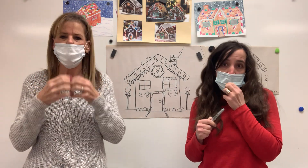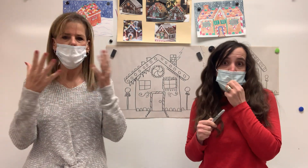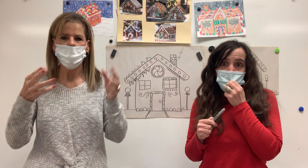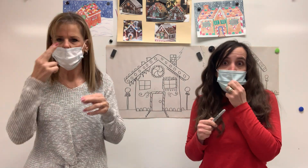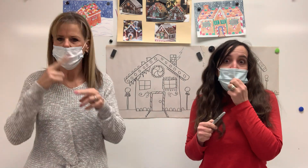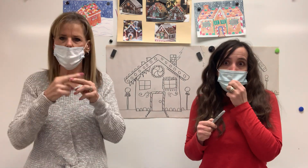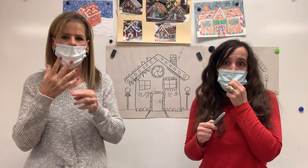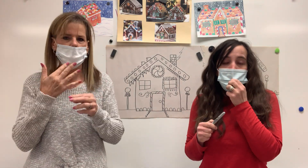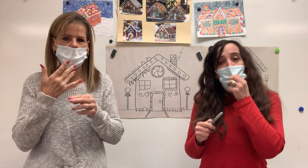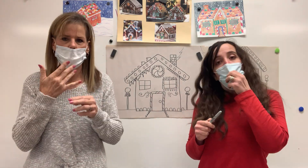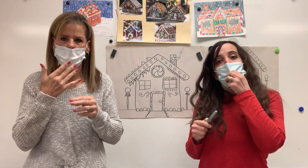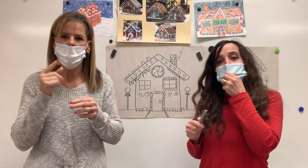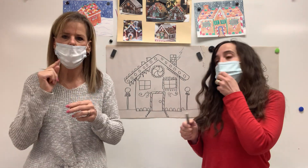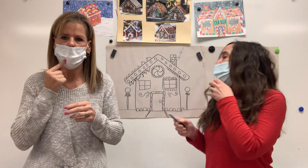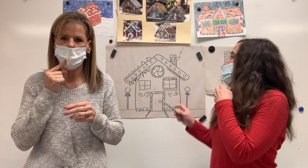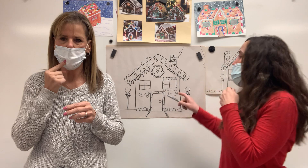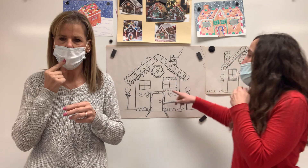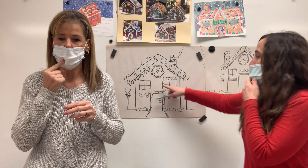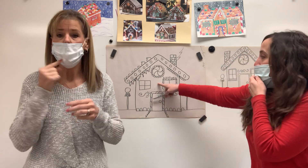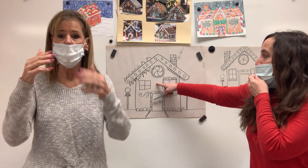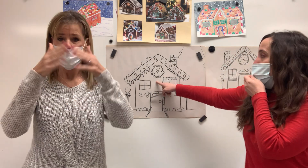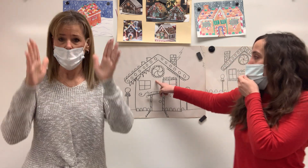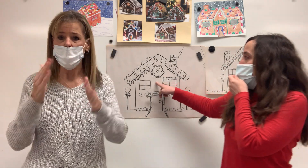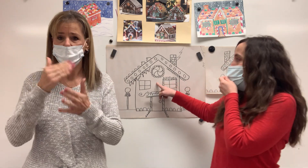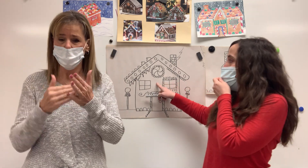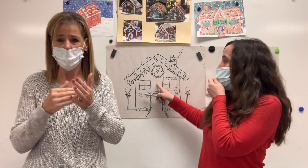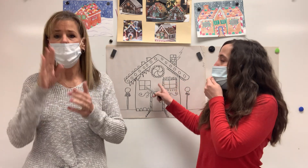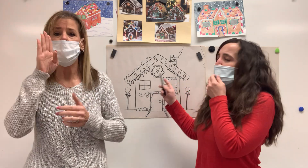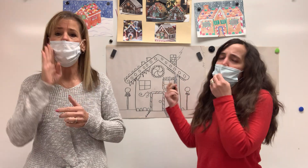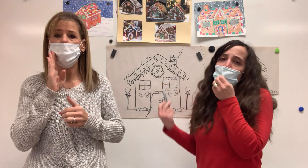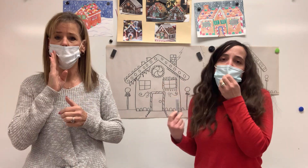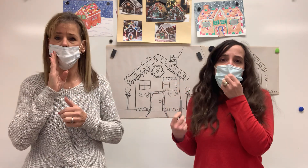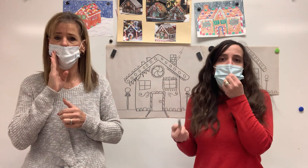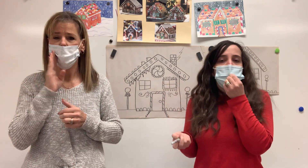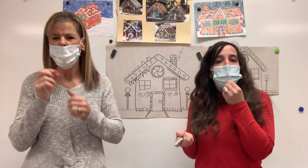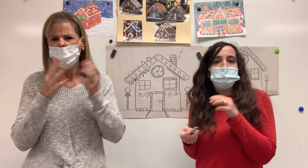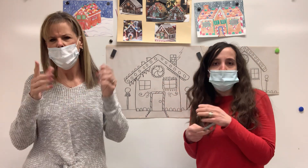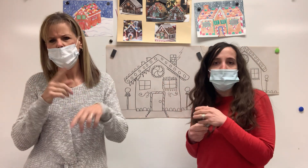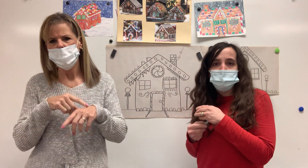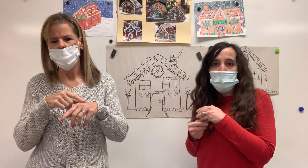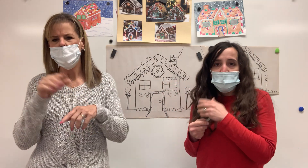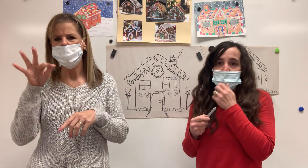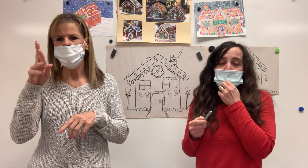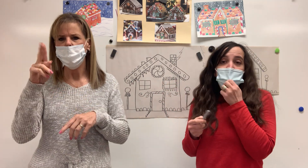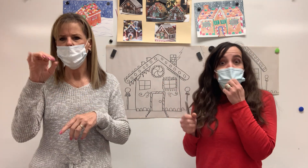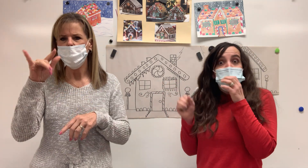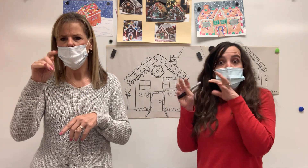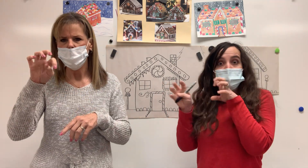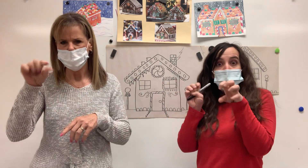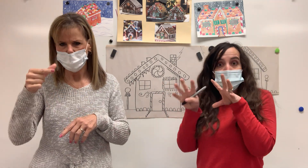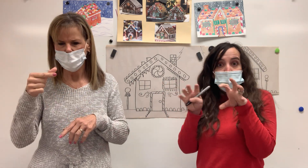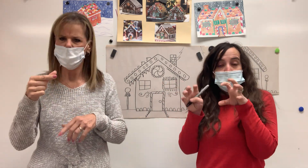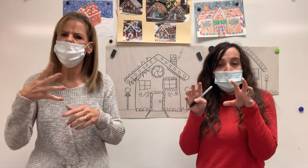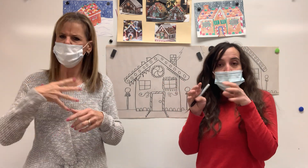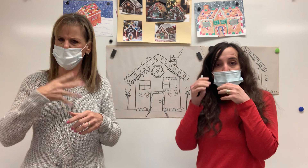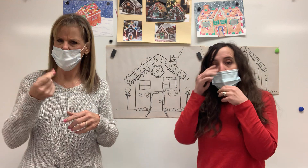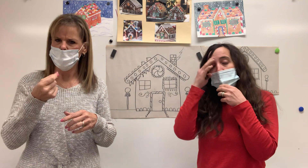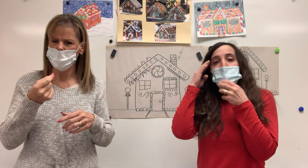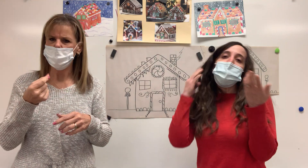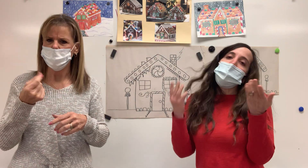of the candies. But the house part itself would be brown. A lot of times the frosting is white, just to really make it stand out. But you